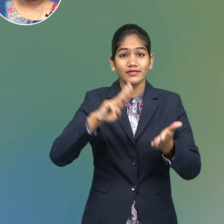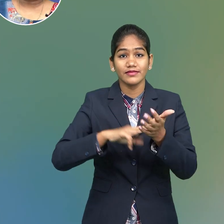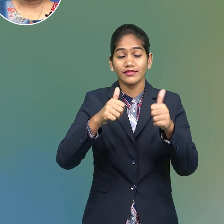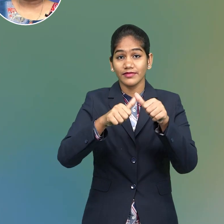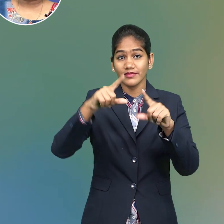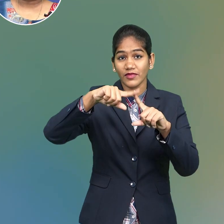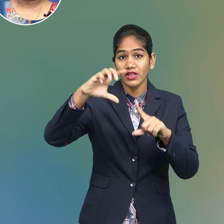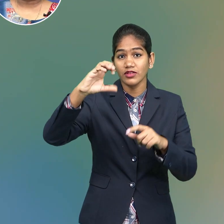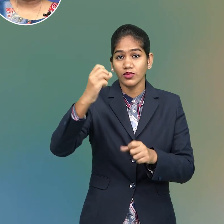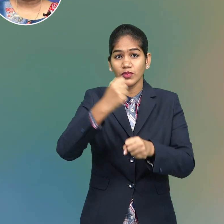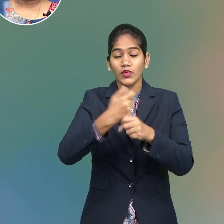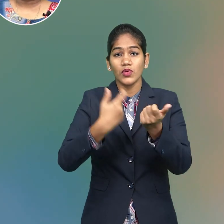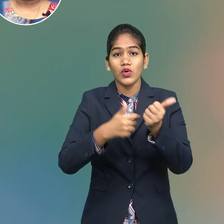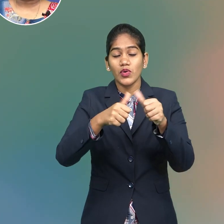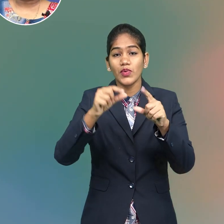Climatographs.